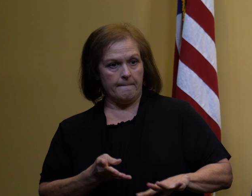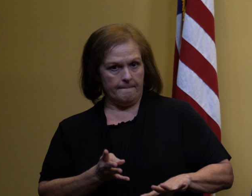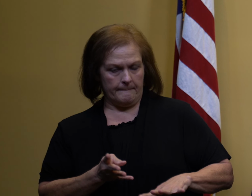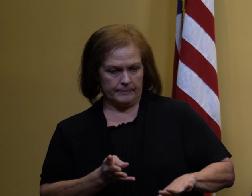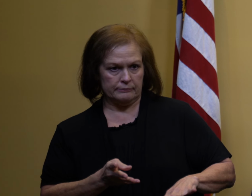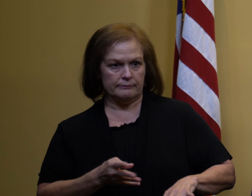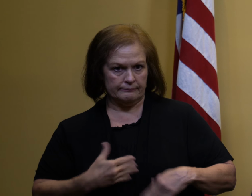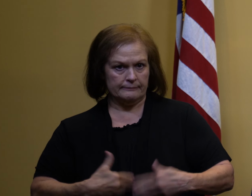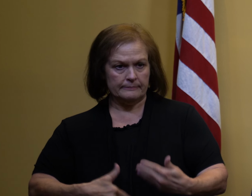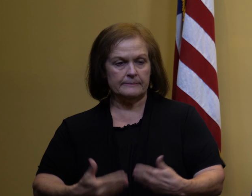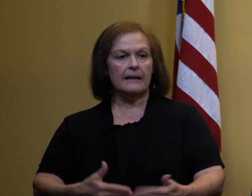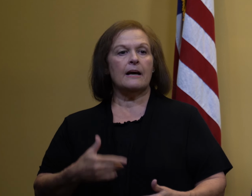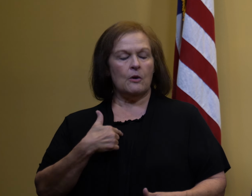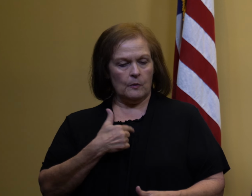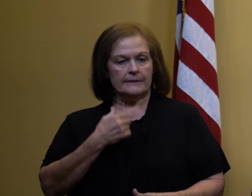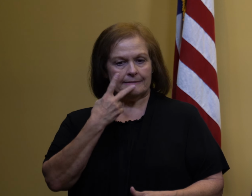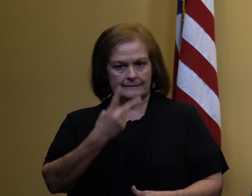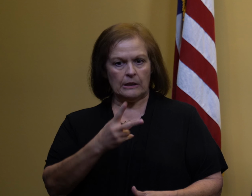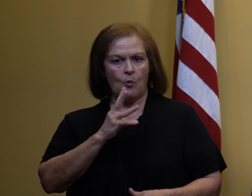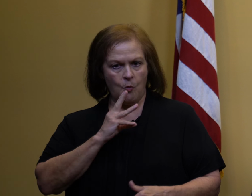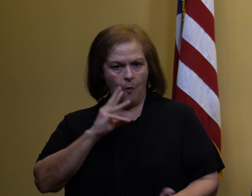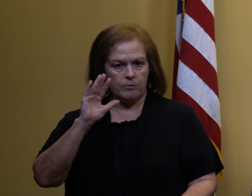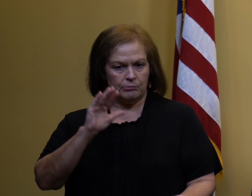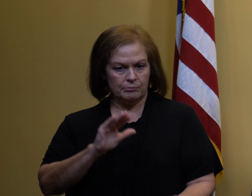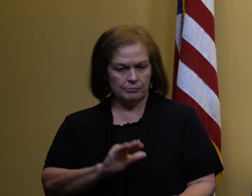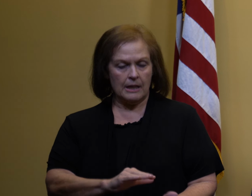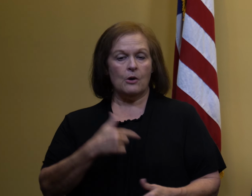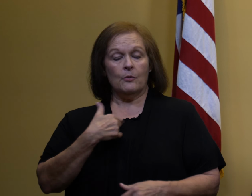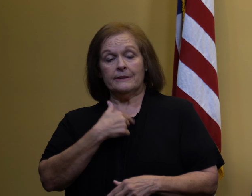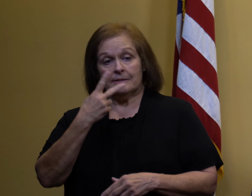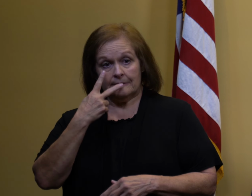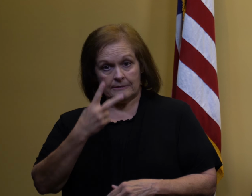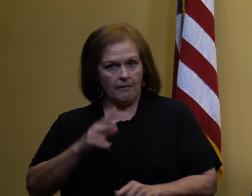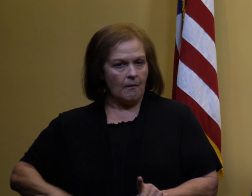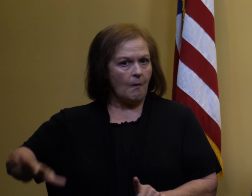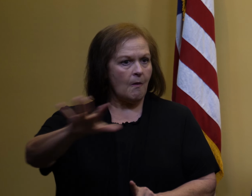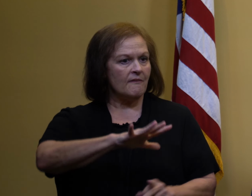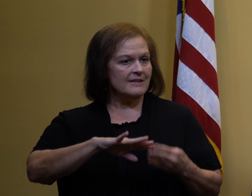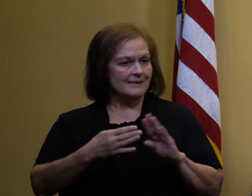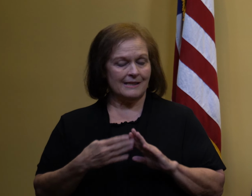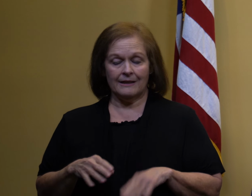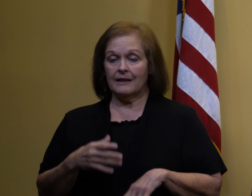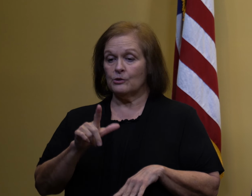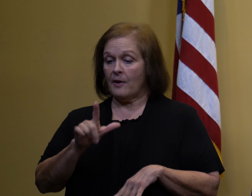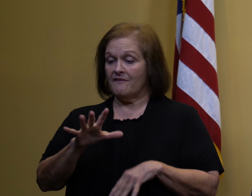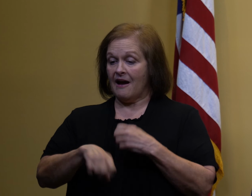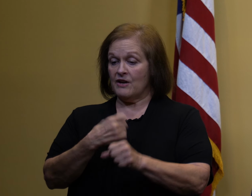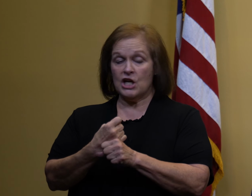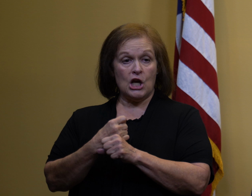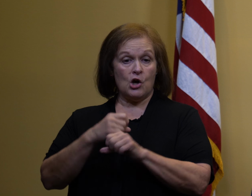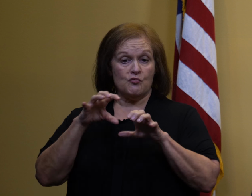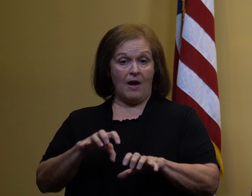and again see that water going down. But we saw across the city, again, a 25-year